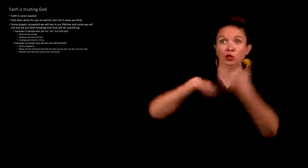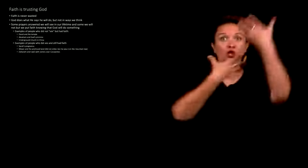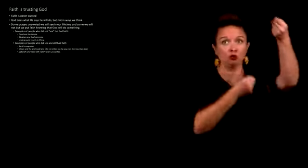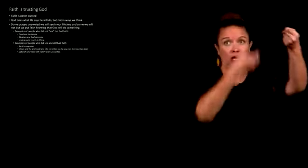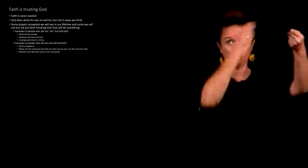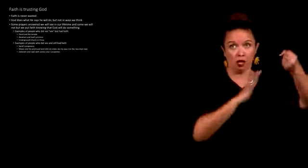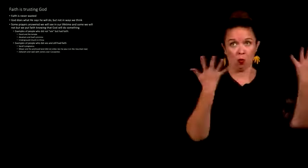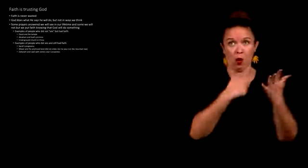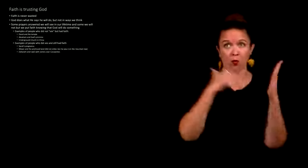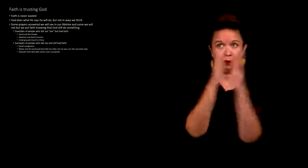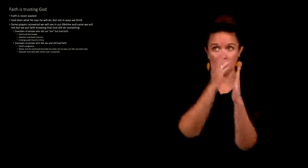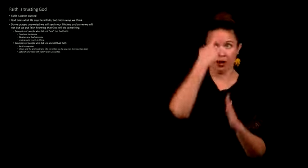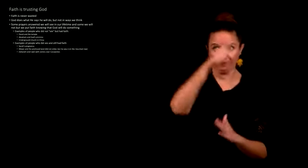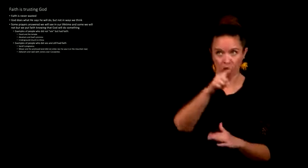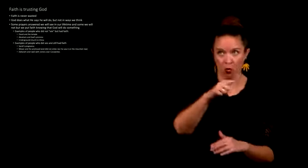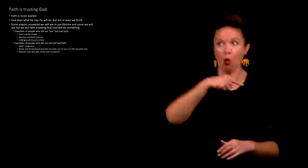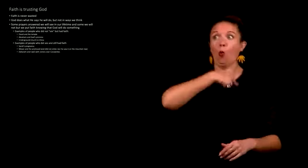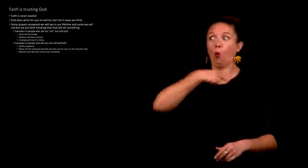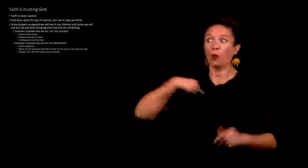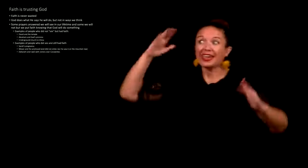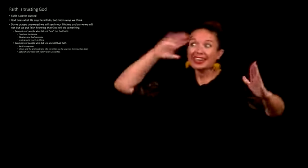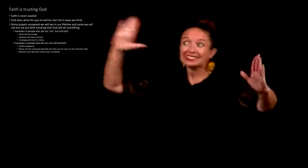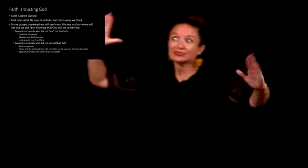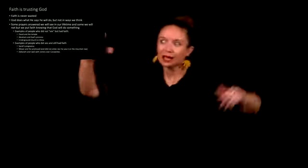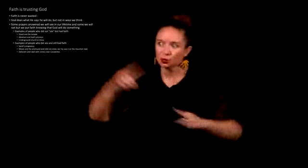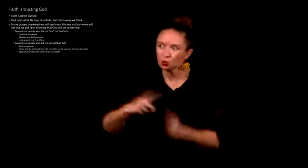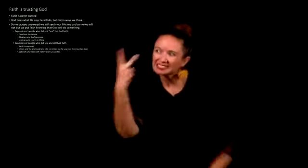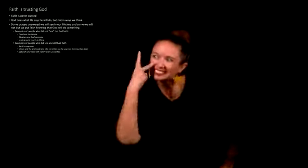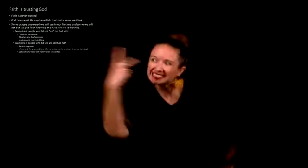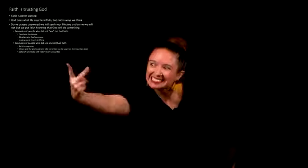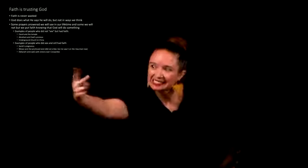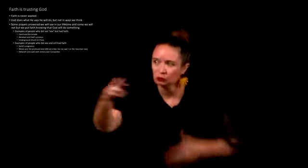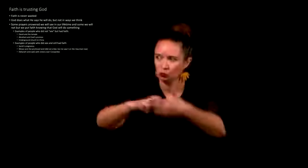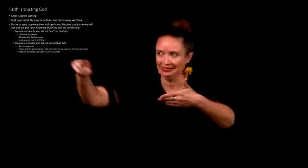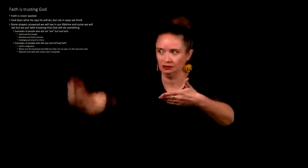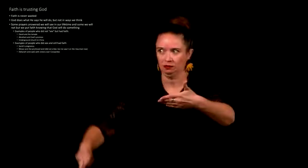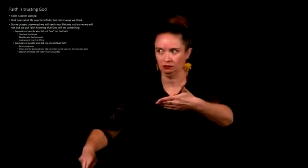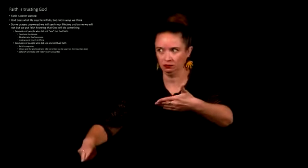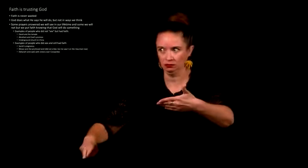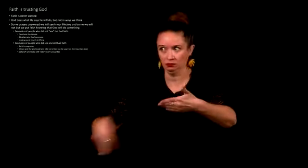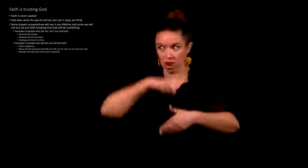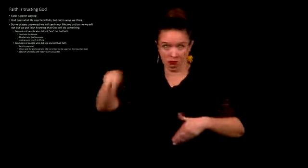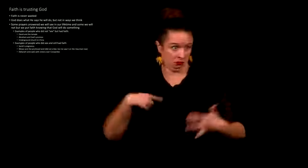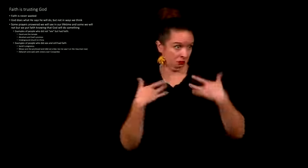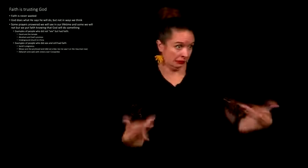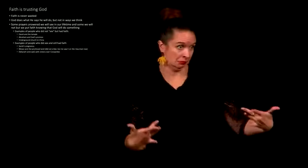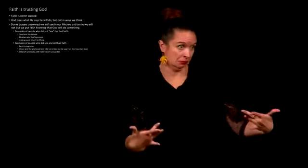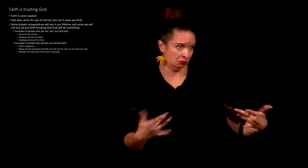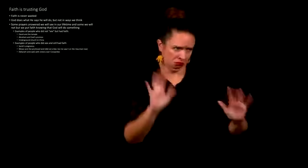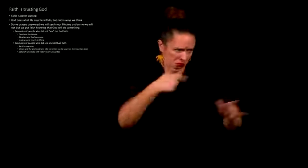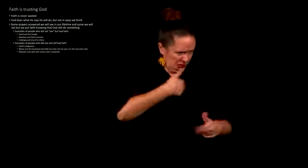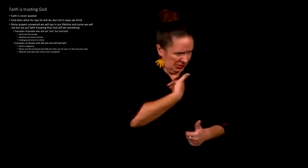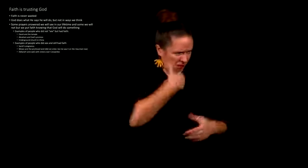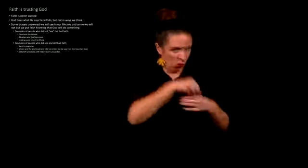in God, in what we pray for, and what we expect to see as